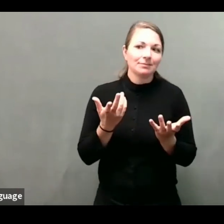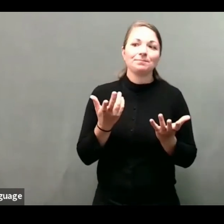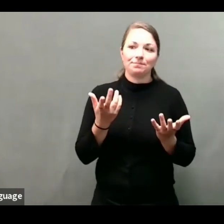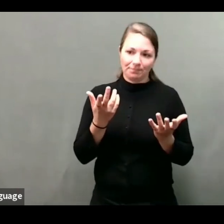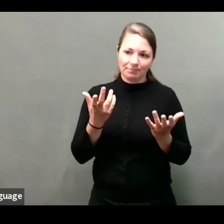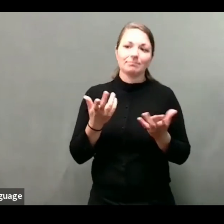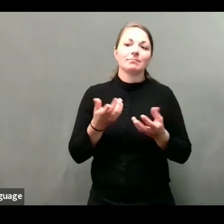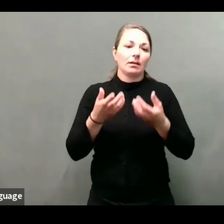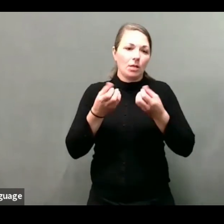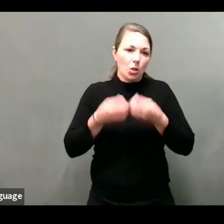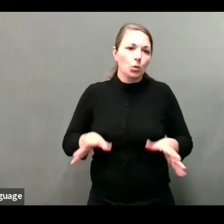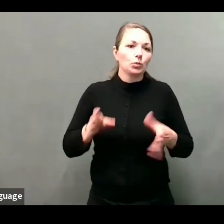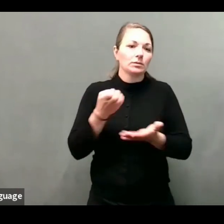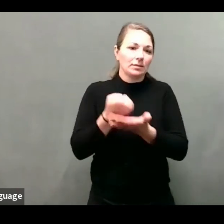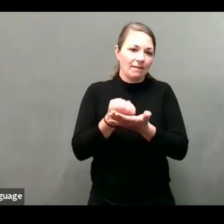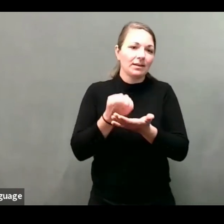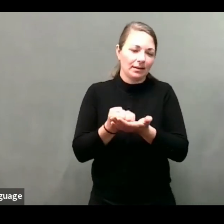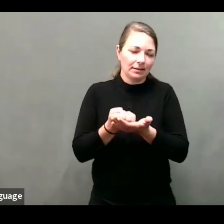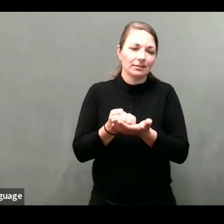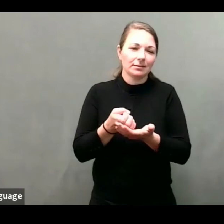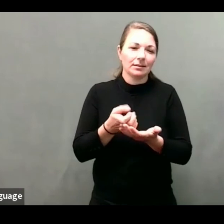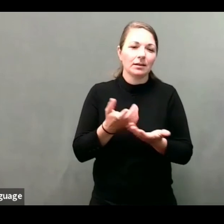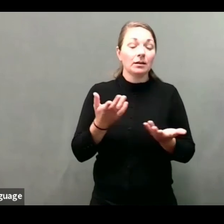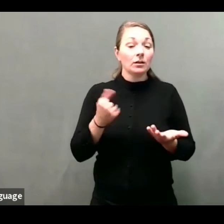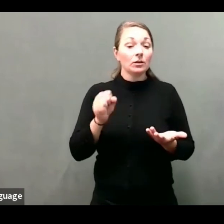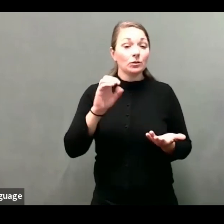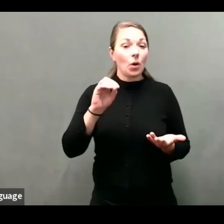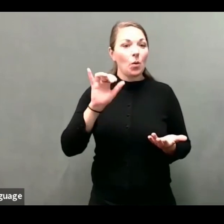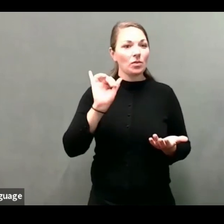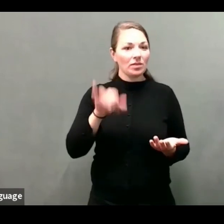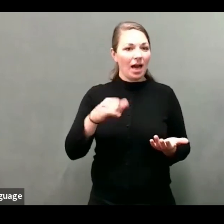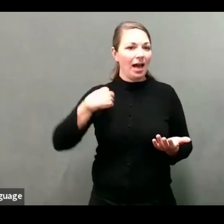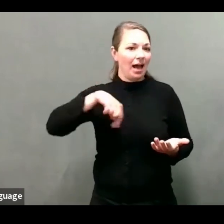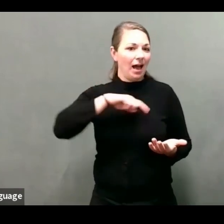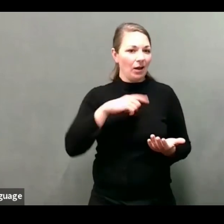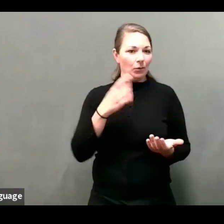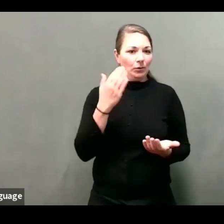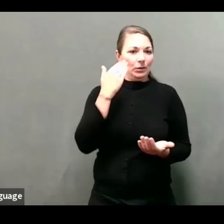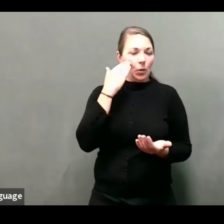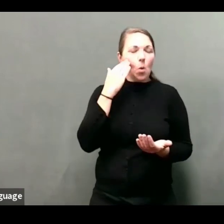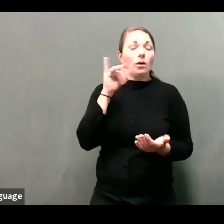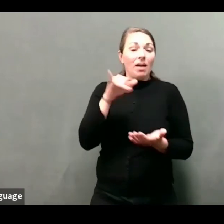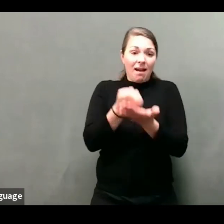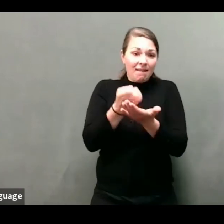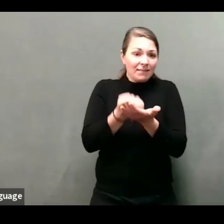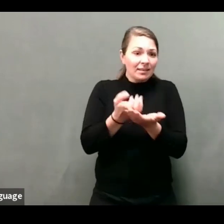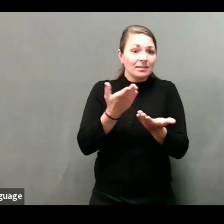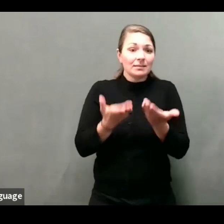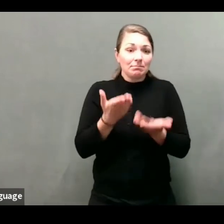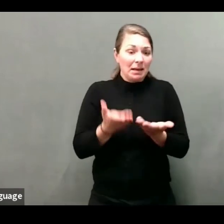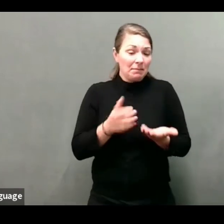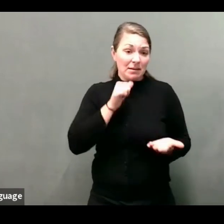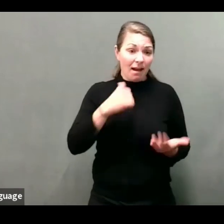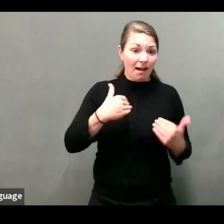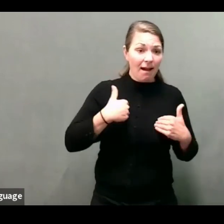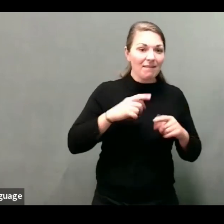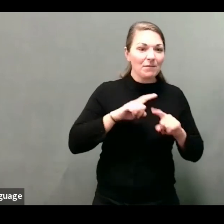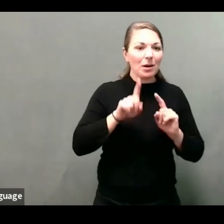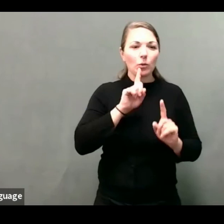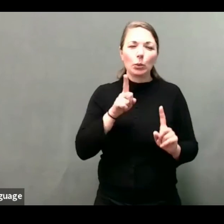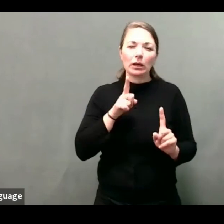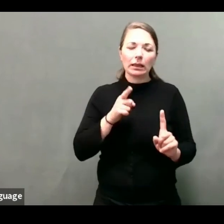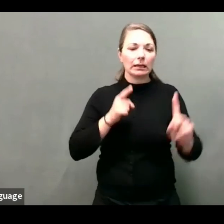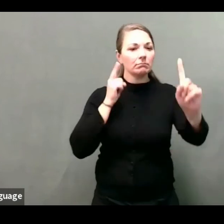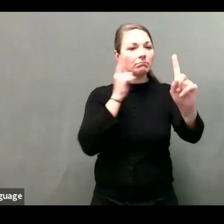it. Again, I think that trauma-informed care is for the patient to be informed about what their choices